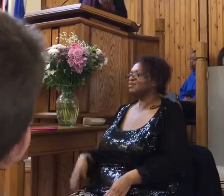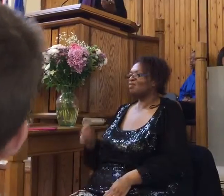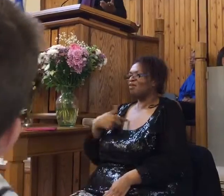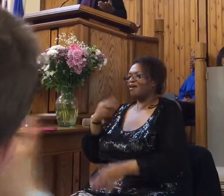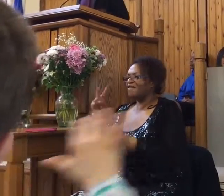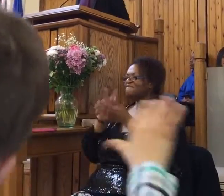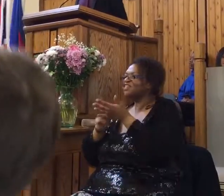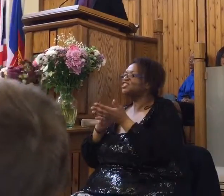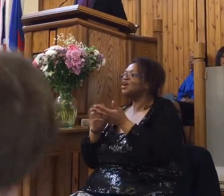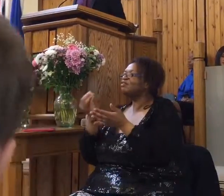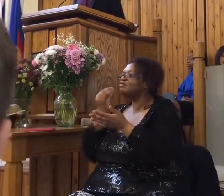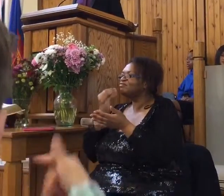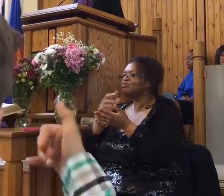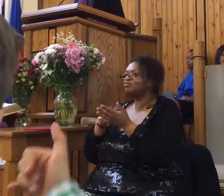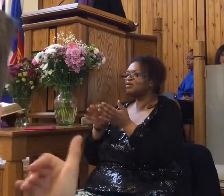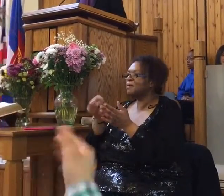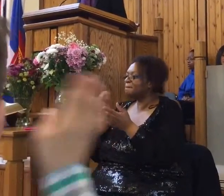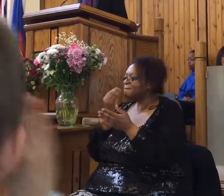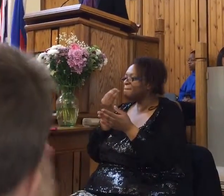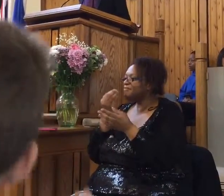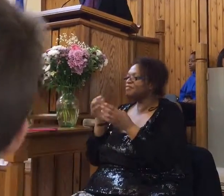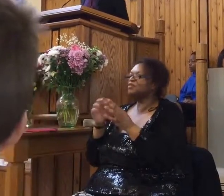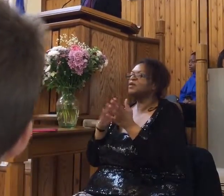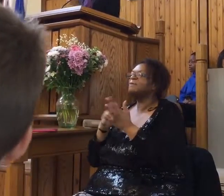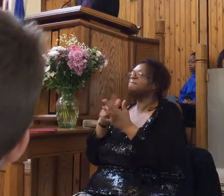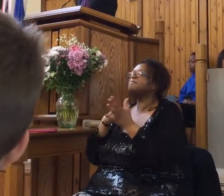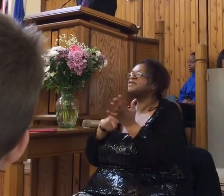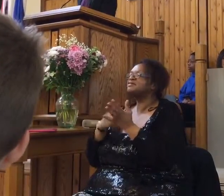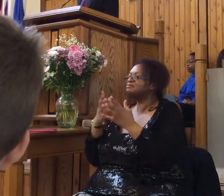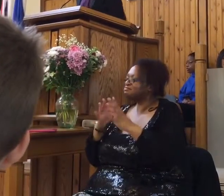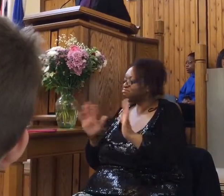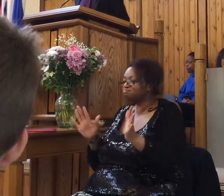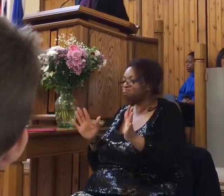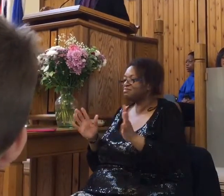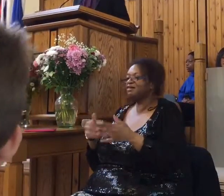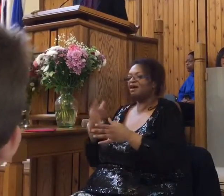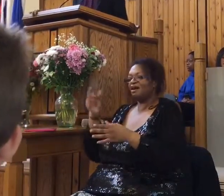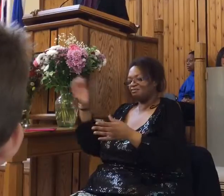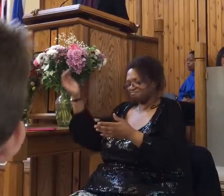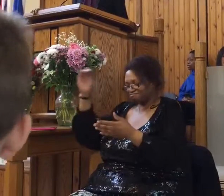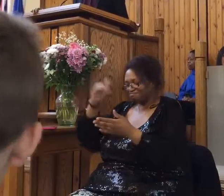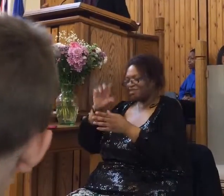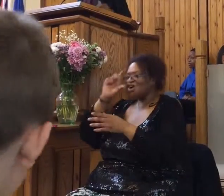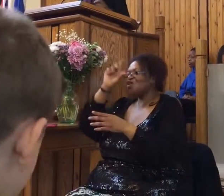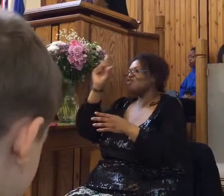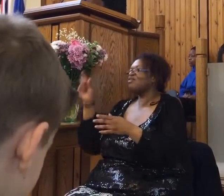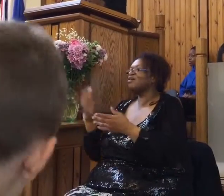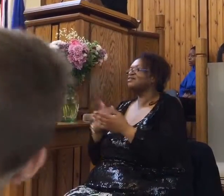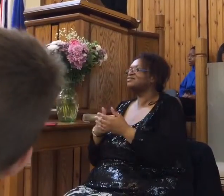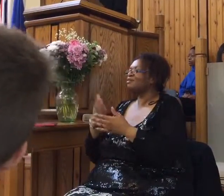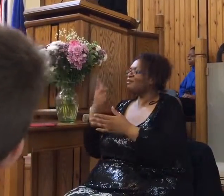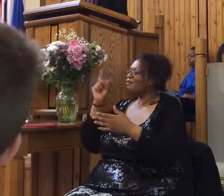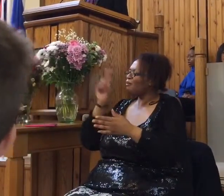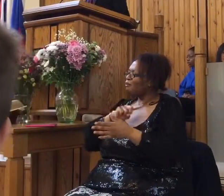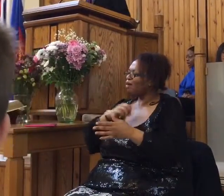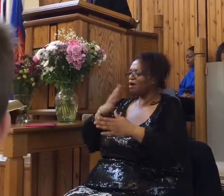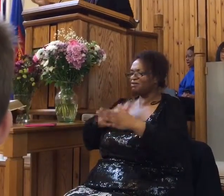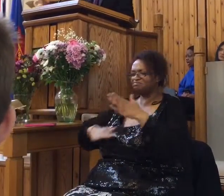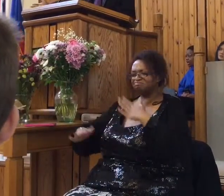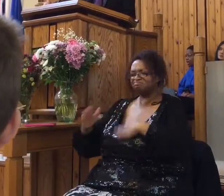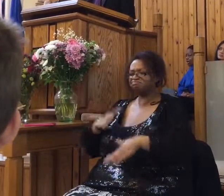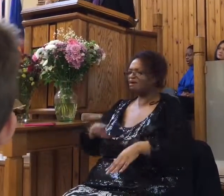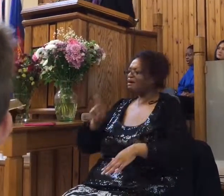vegetarian? You explain to them, you draw them to Christ. Why are you so patient in your life?